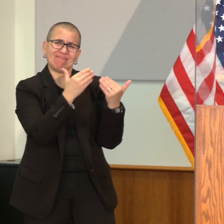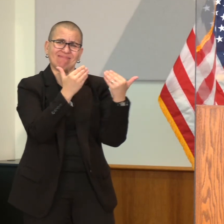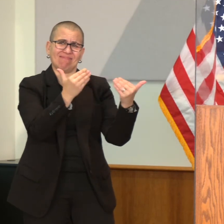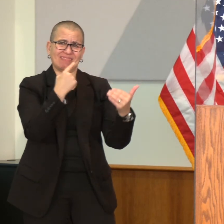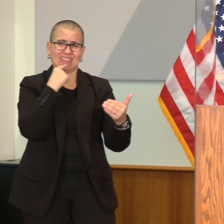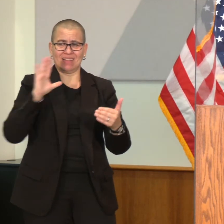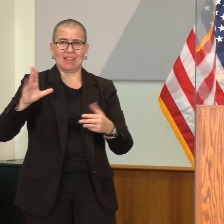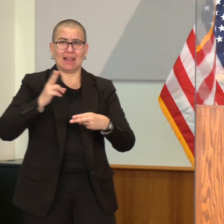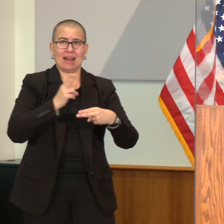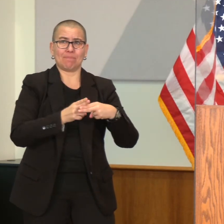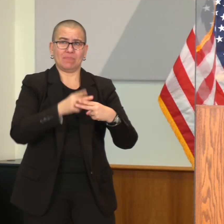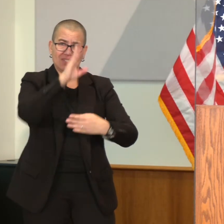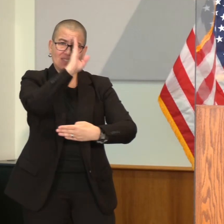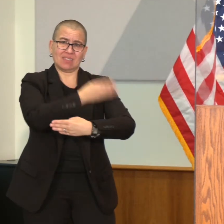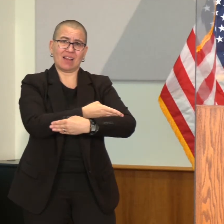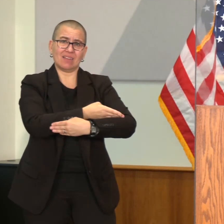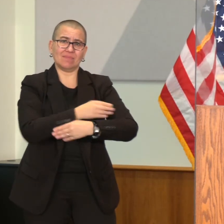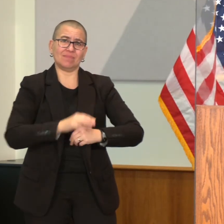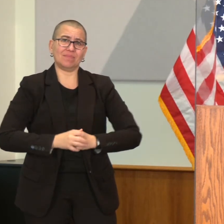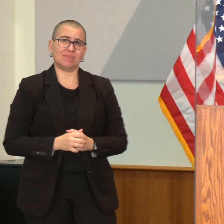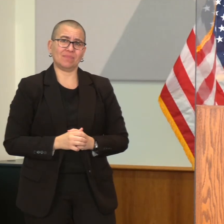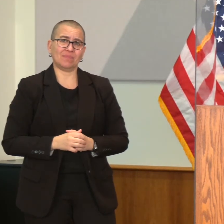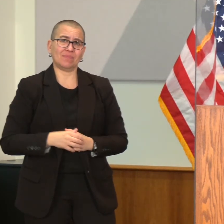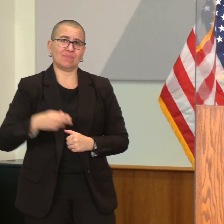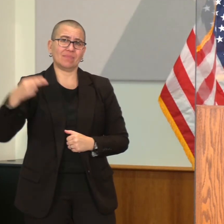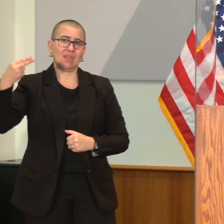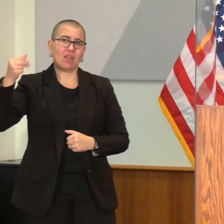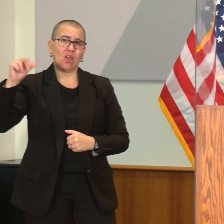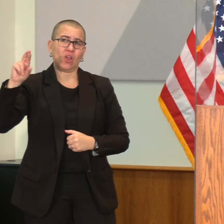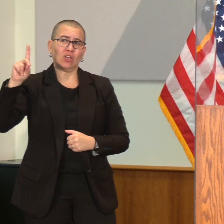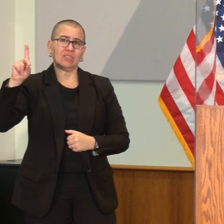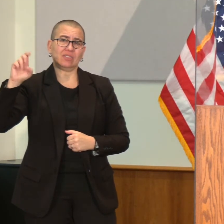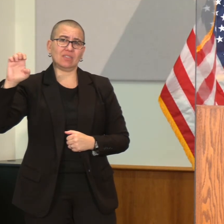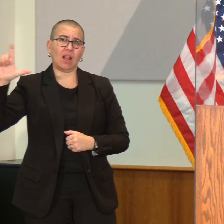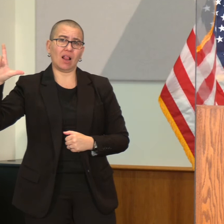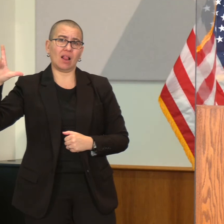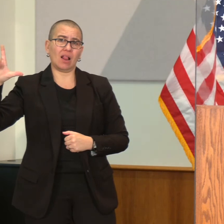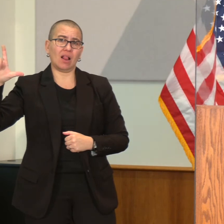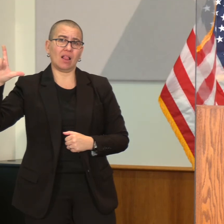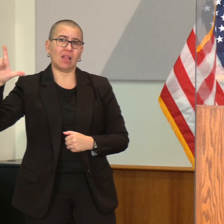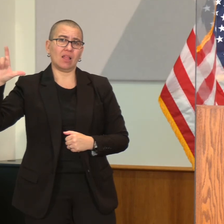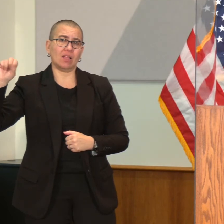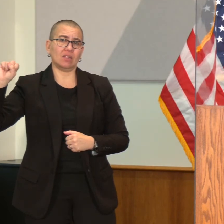And Hardell Sherrill was her boy, who she lost.